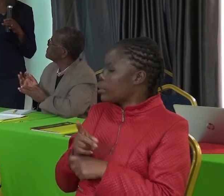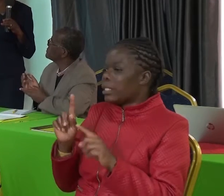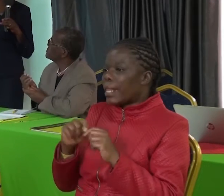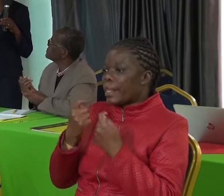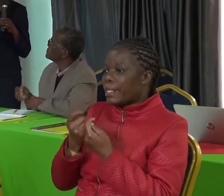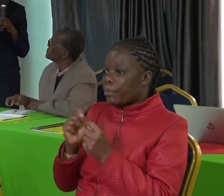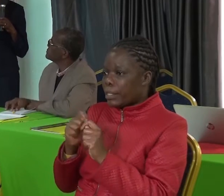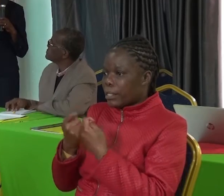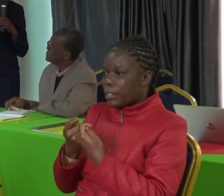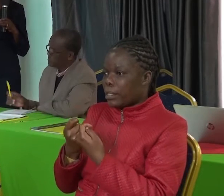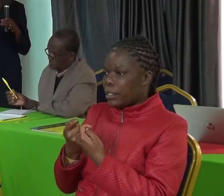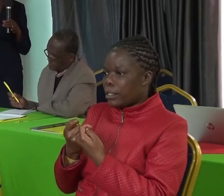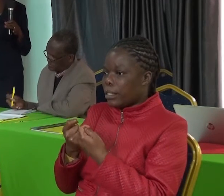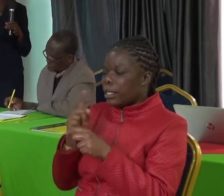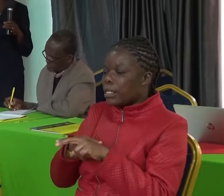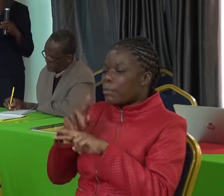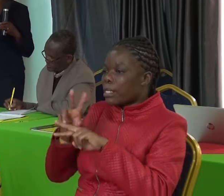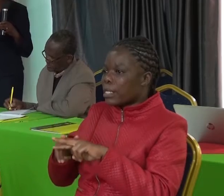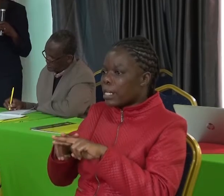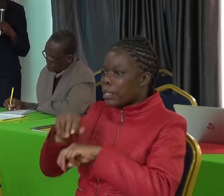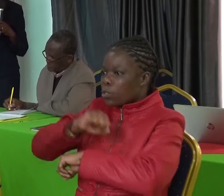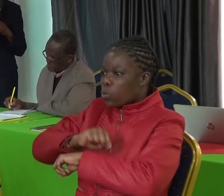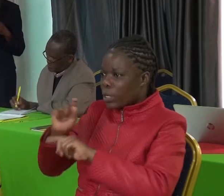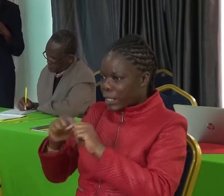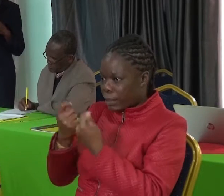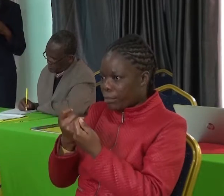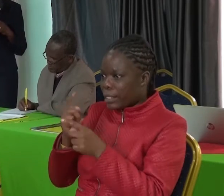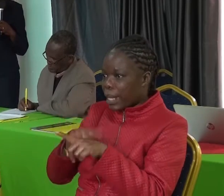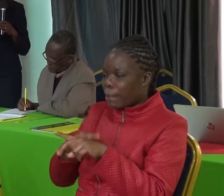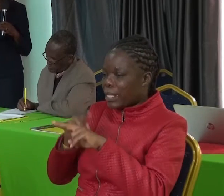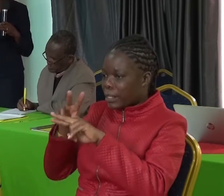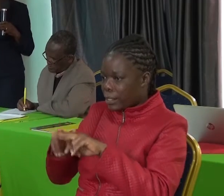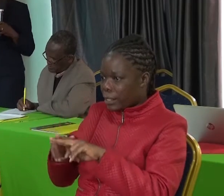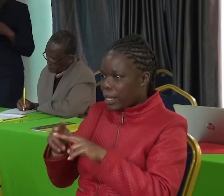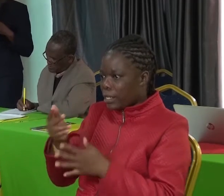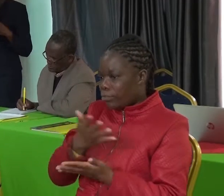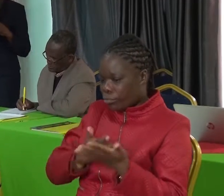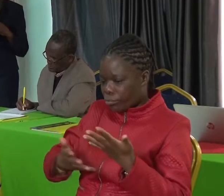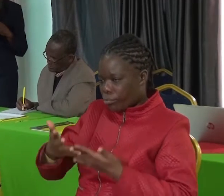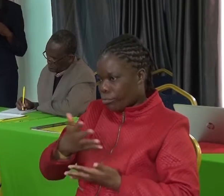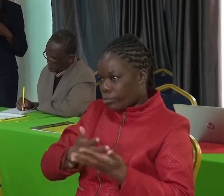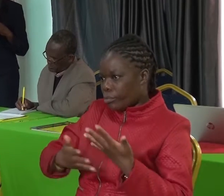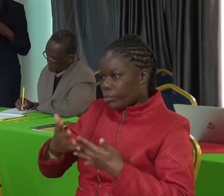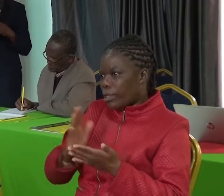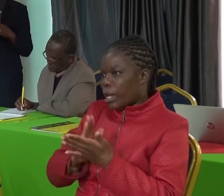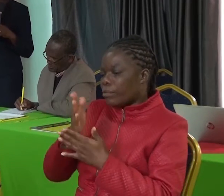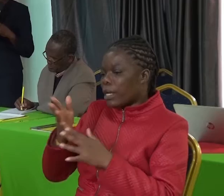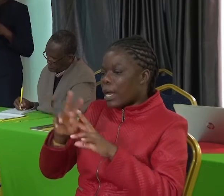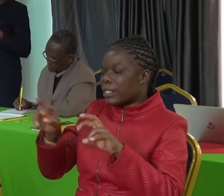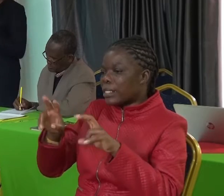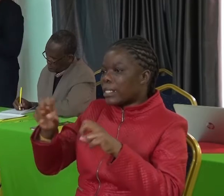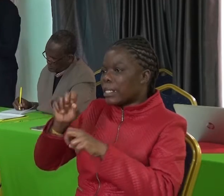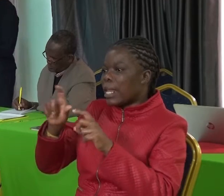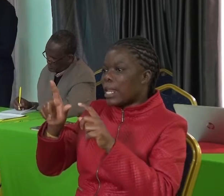teams when they sit, the school team, when they sit and discuss after assessing a lesson within the